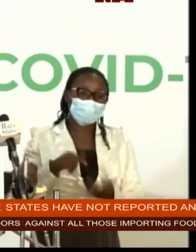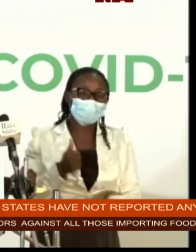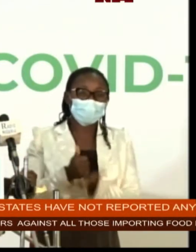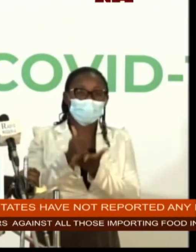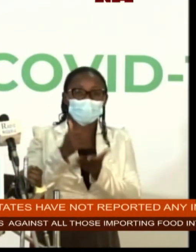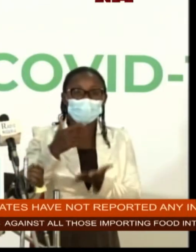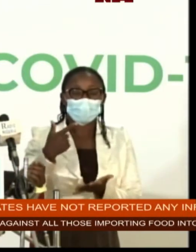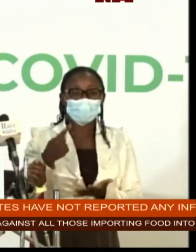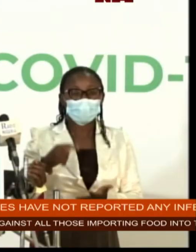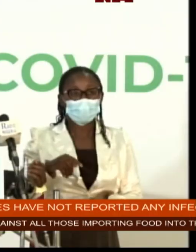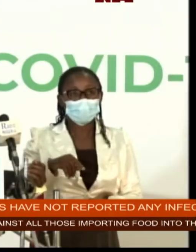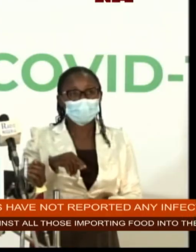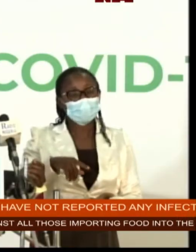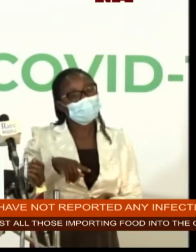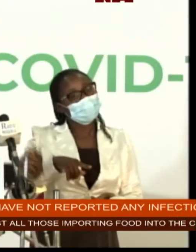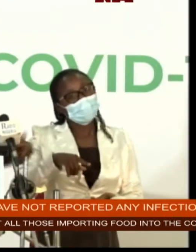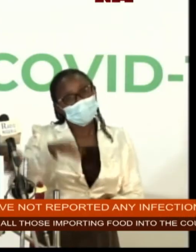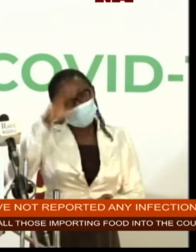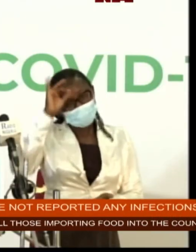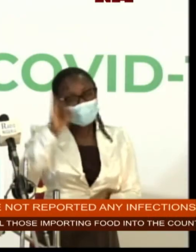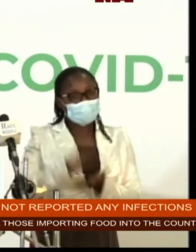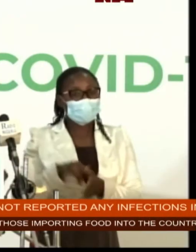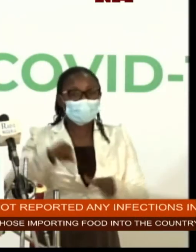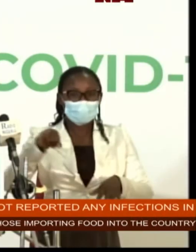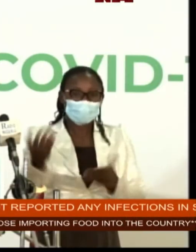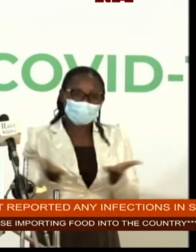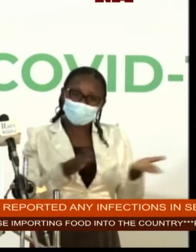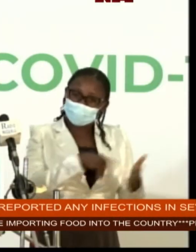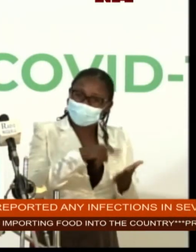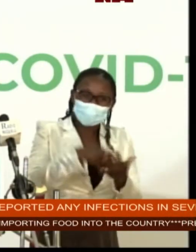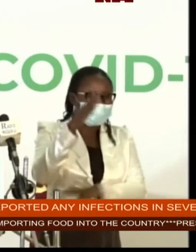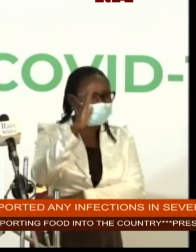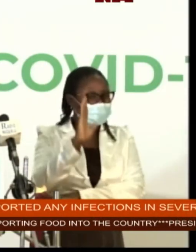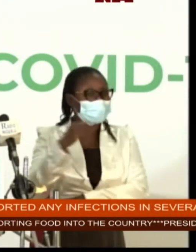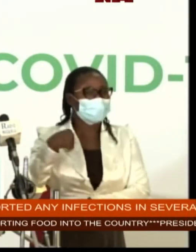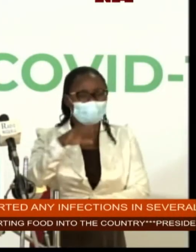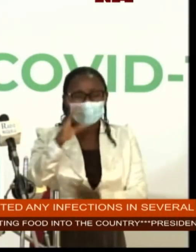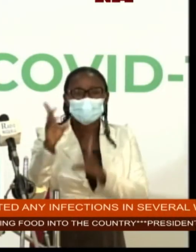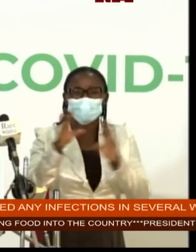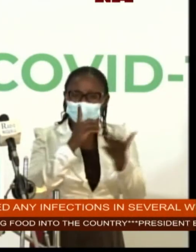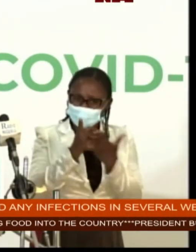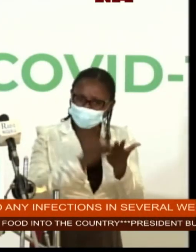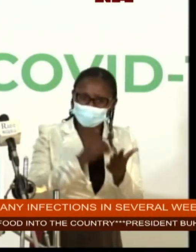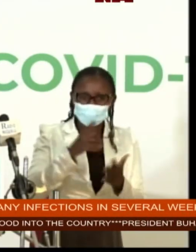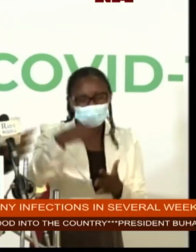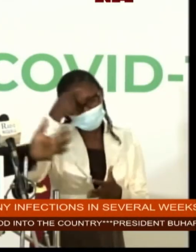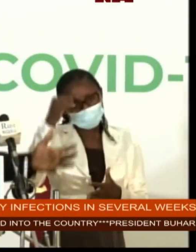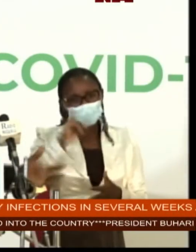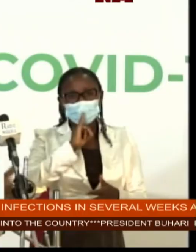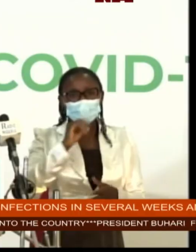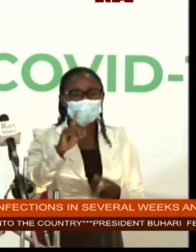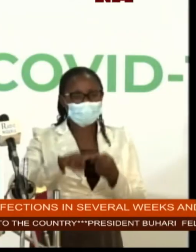the gentleman that just passed. This afternoon, we were discussing, because he's a